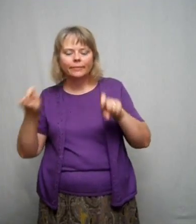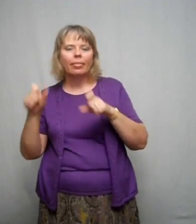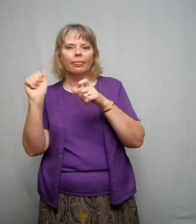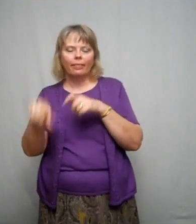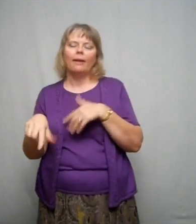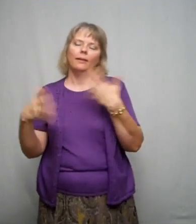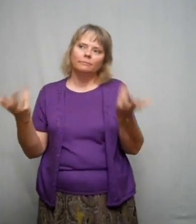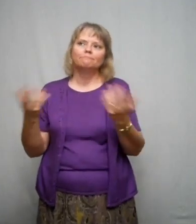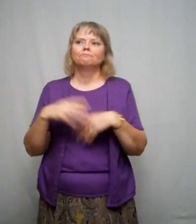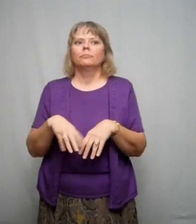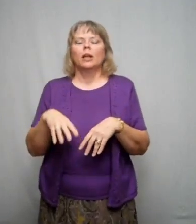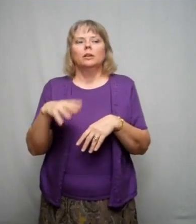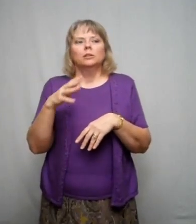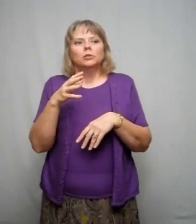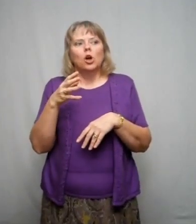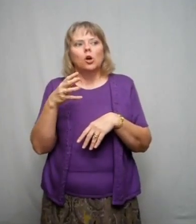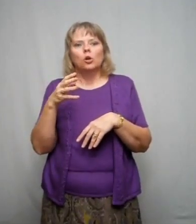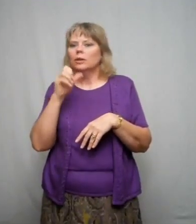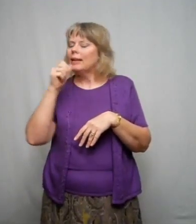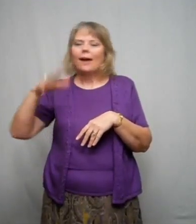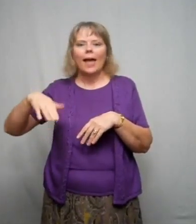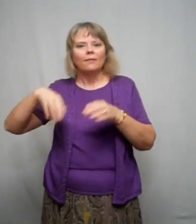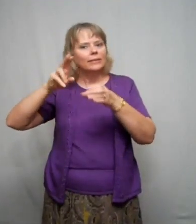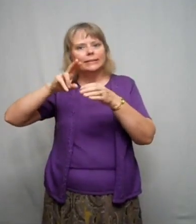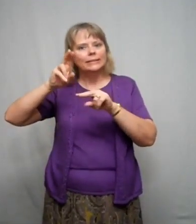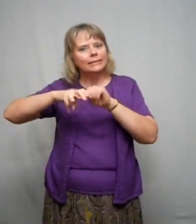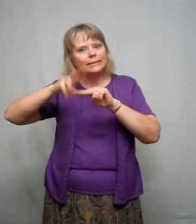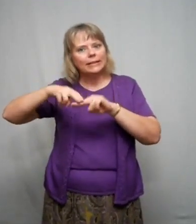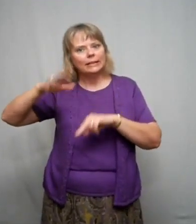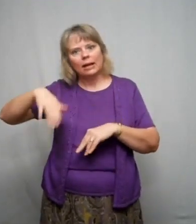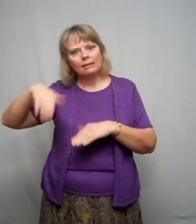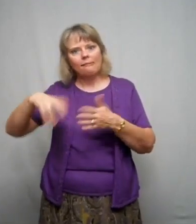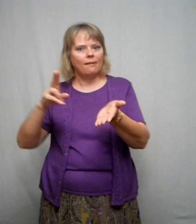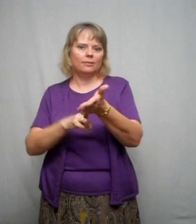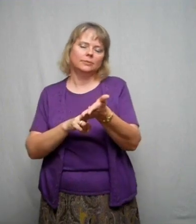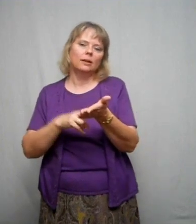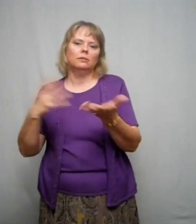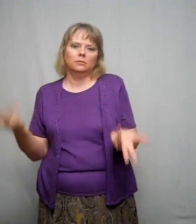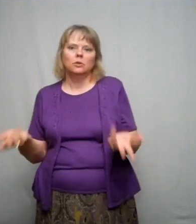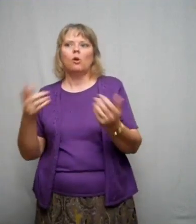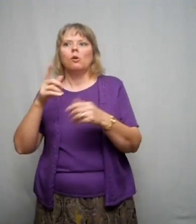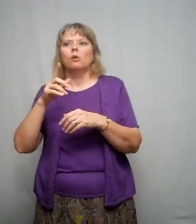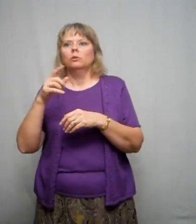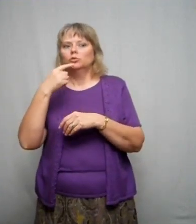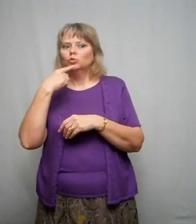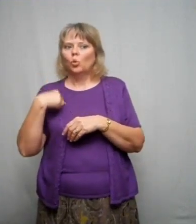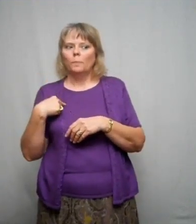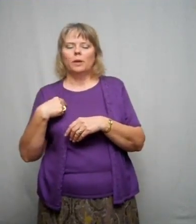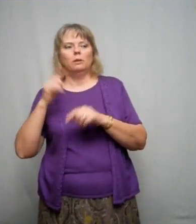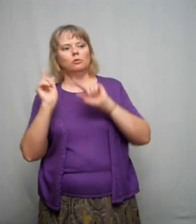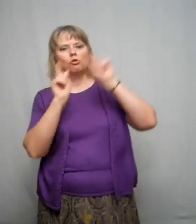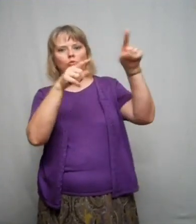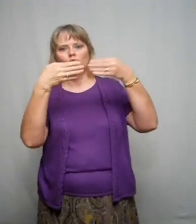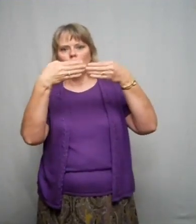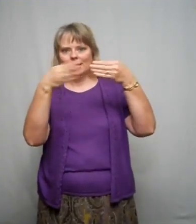care of, and so when we got there, I didn't have a seat assigned, and so they told me you have to go to the gate